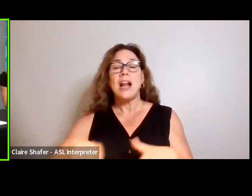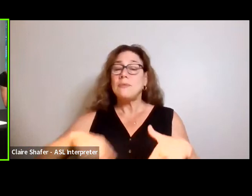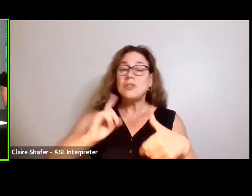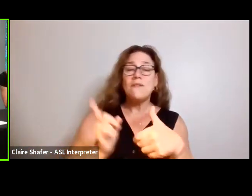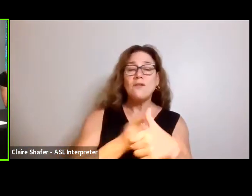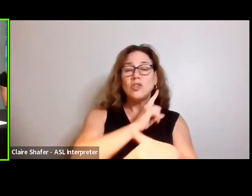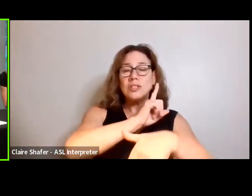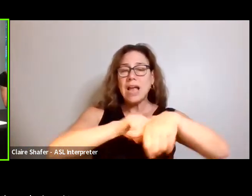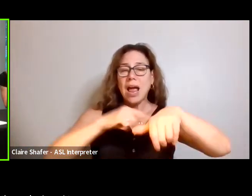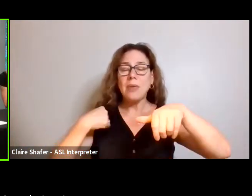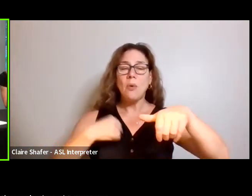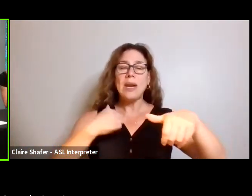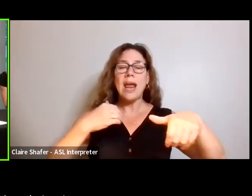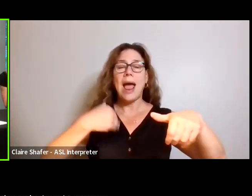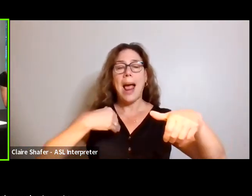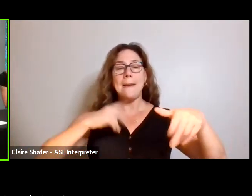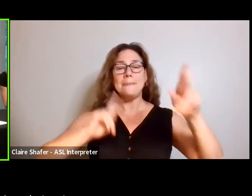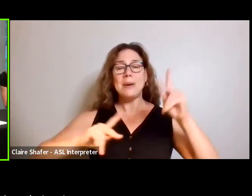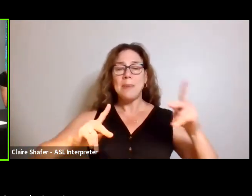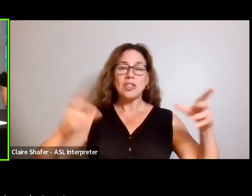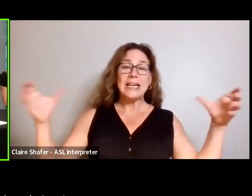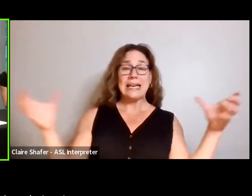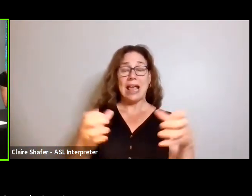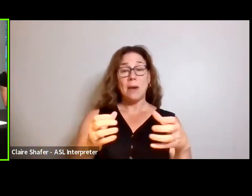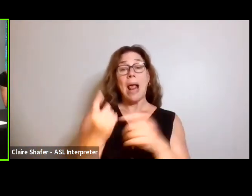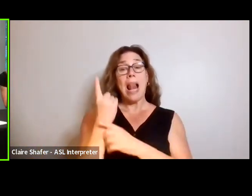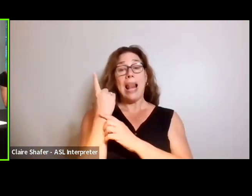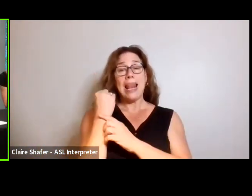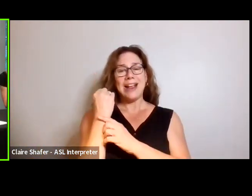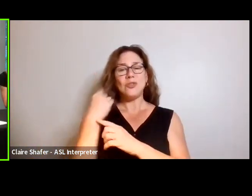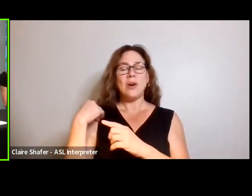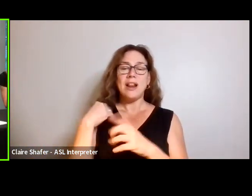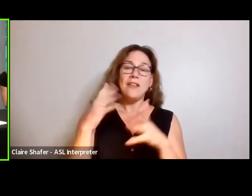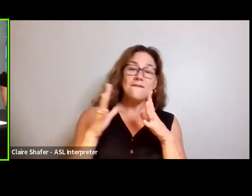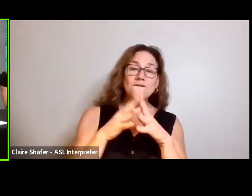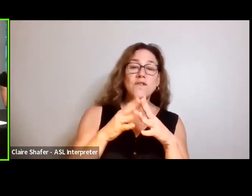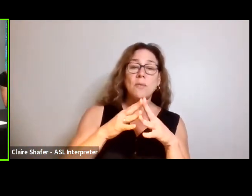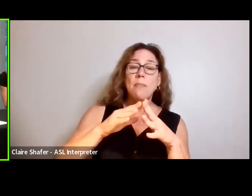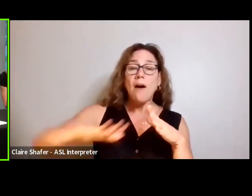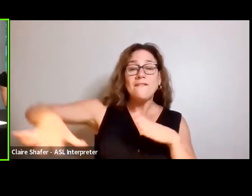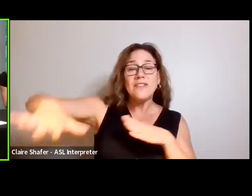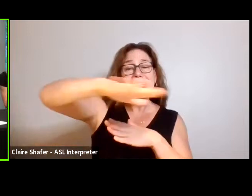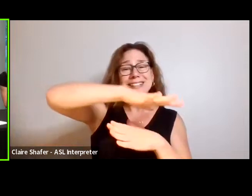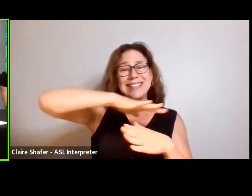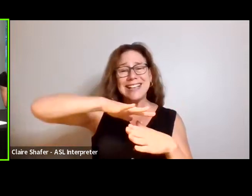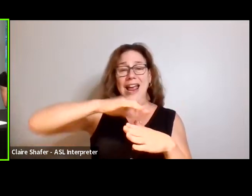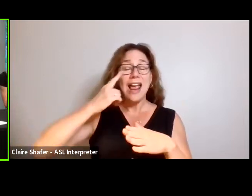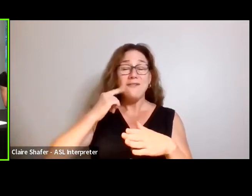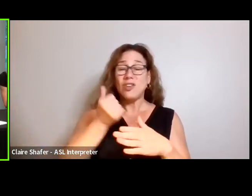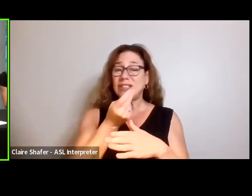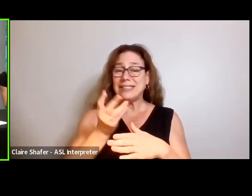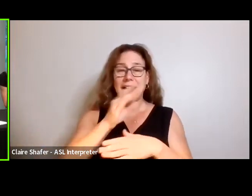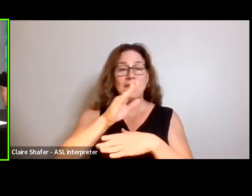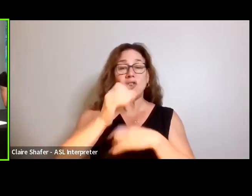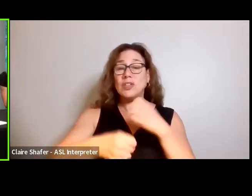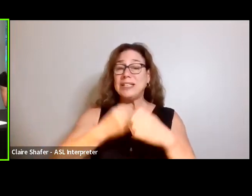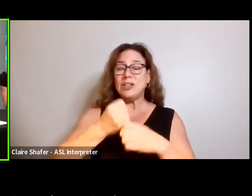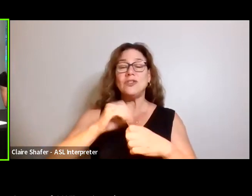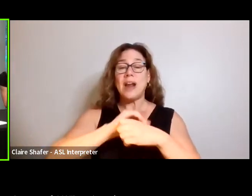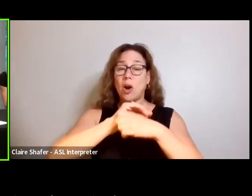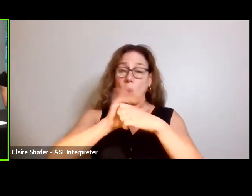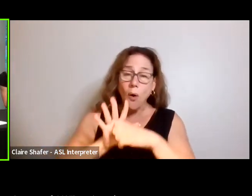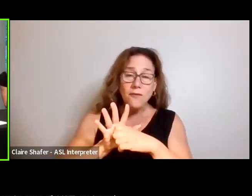remember last year, we were out on the football field, and then for several years because of COVID, we haven't gotten together. So this is really the first time we've had